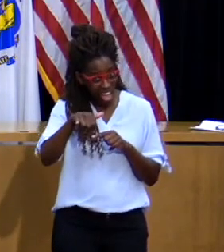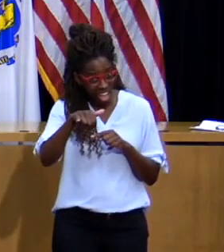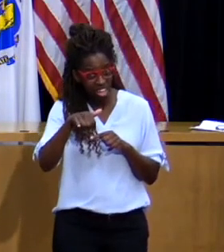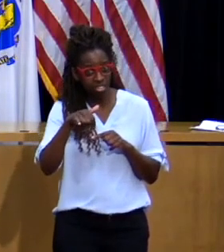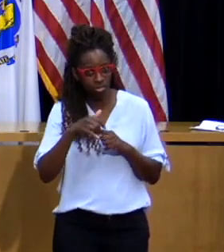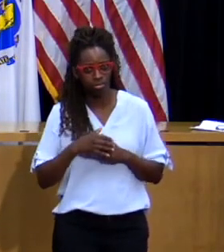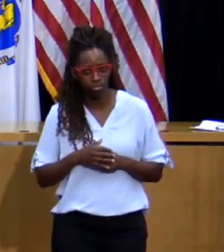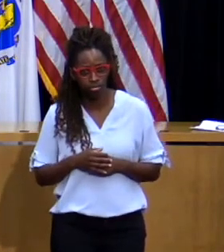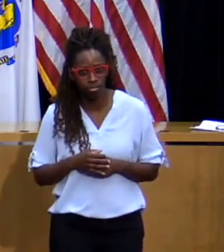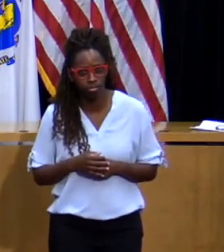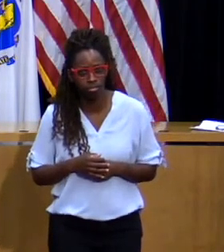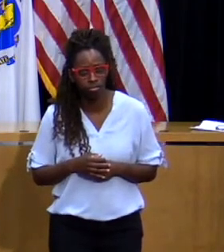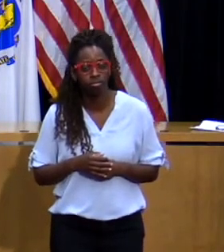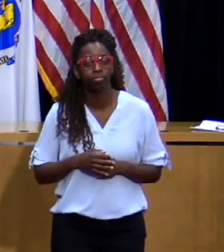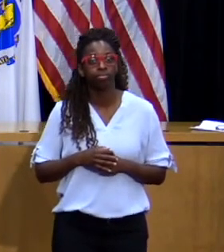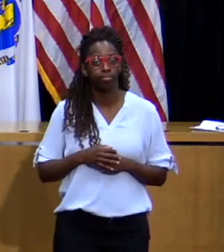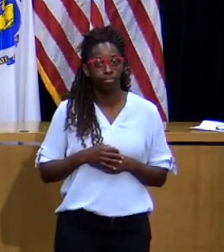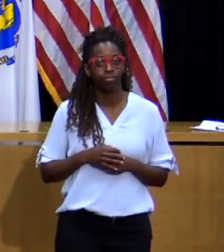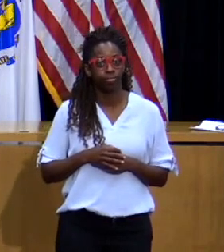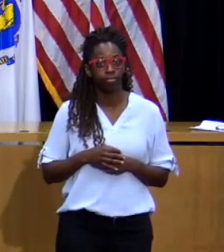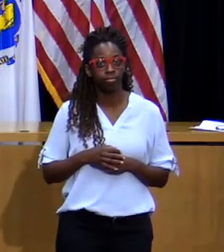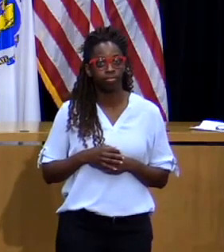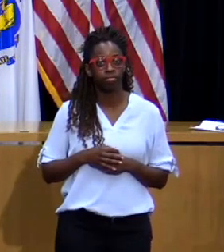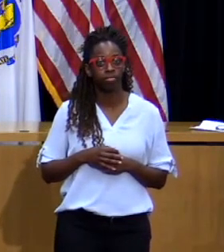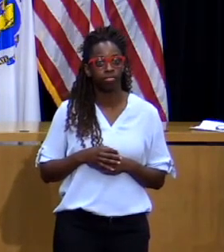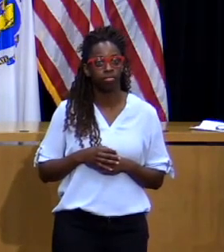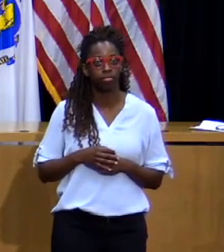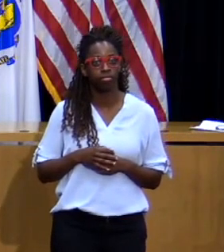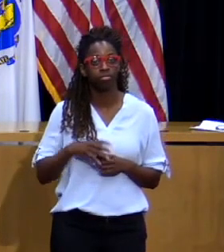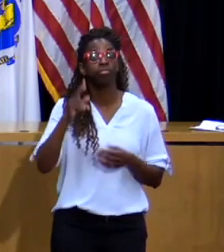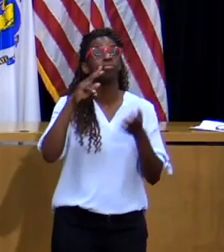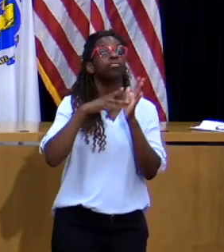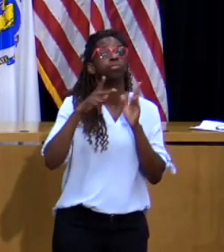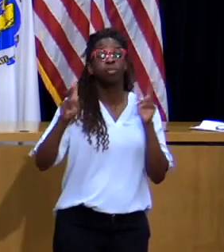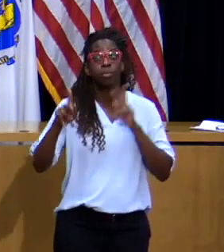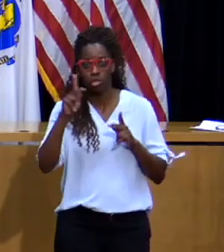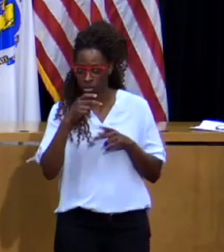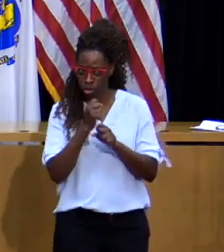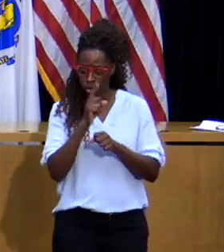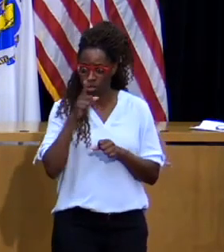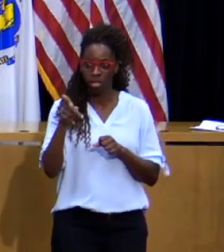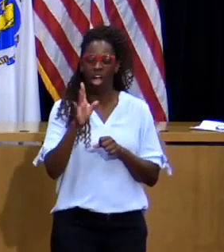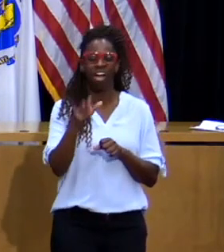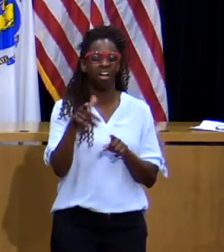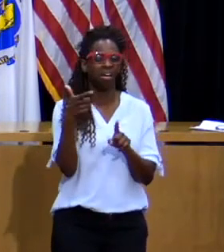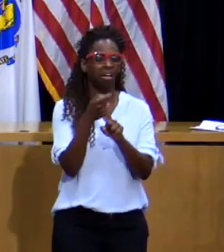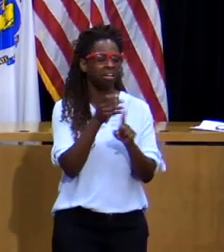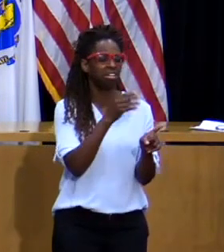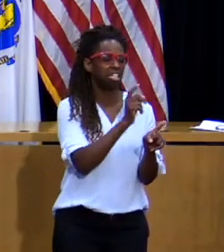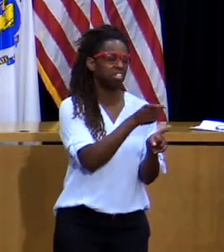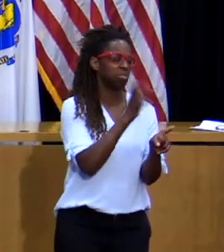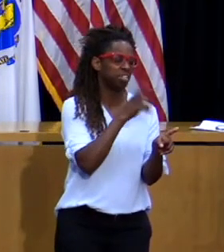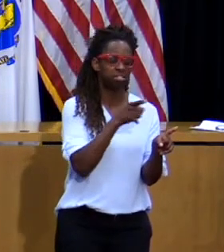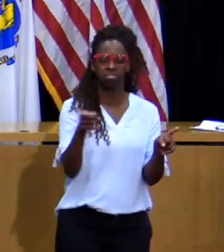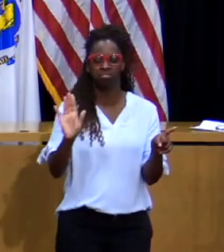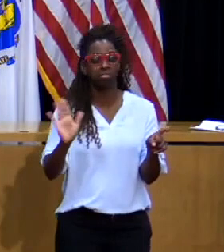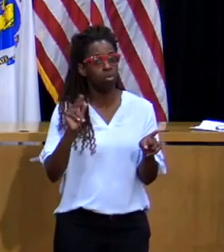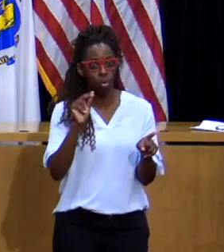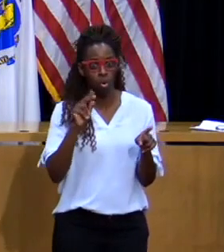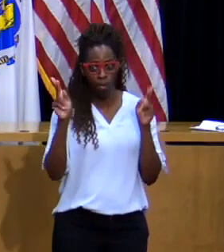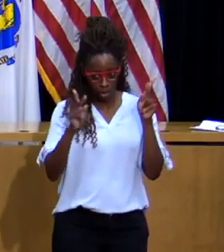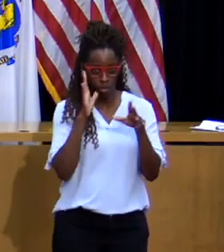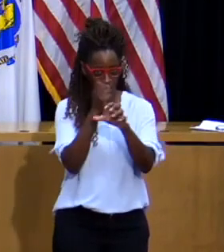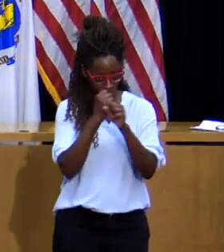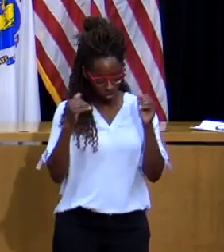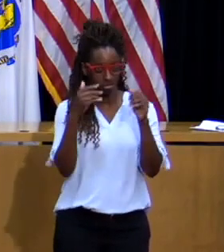through our regulatory system. Vaccines are administered to healthy people and therefore must have the highest safety profile in order